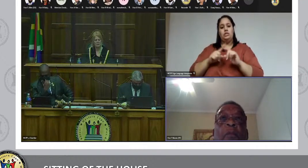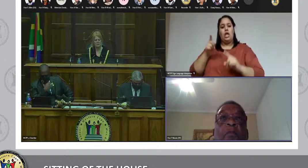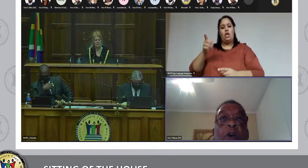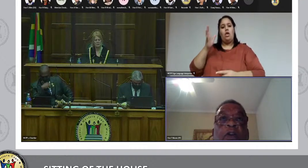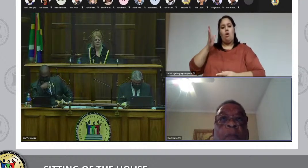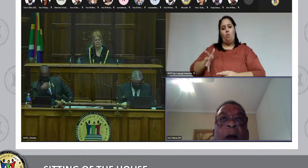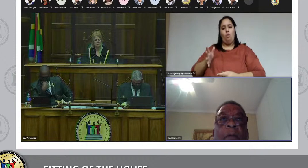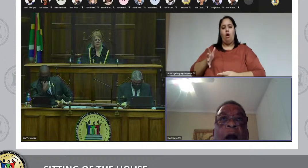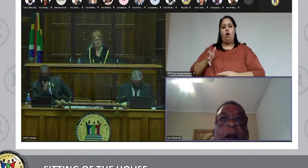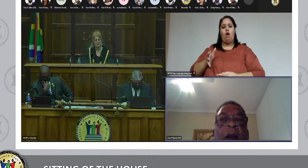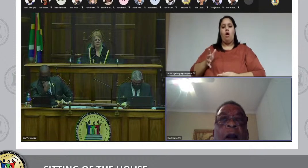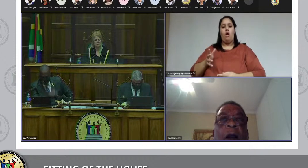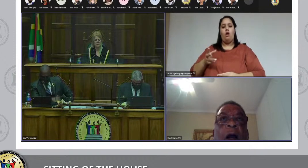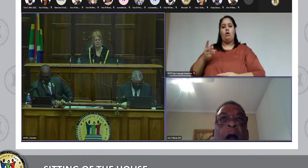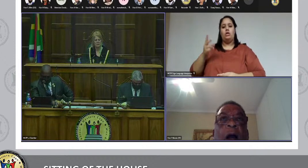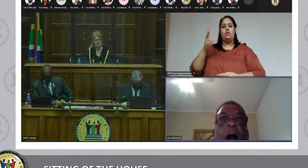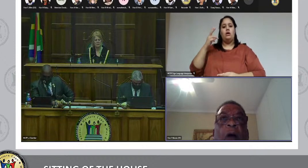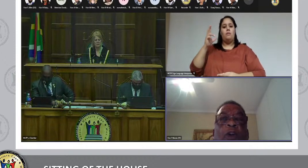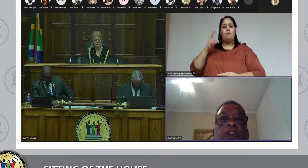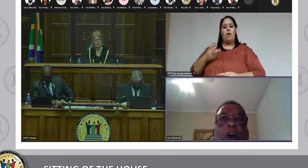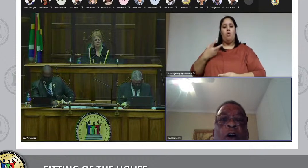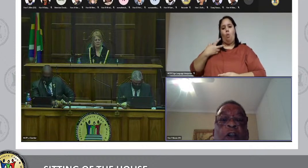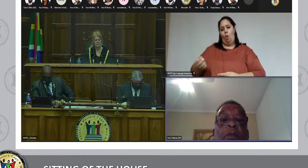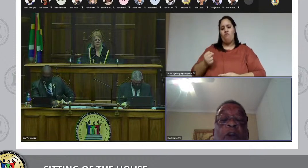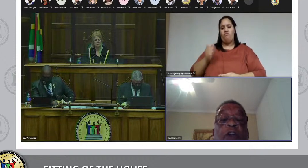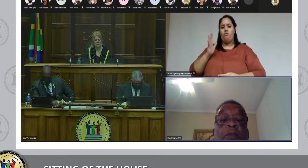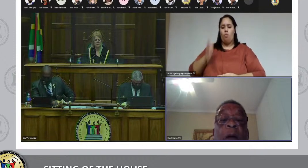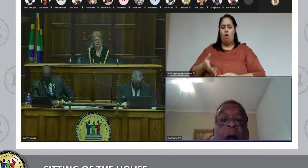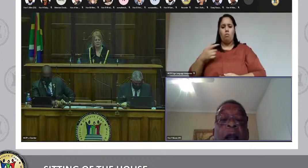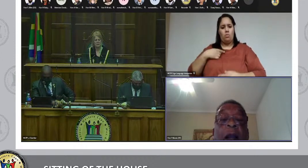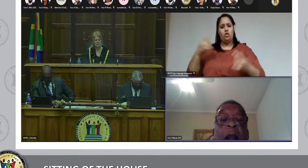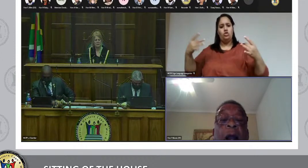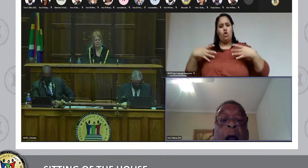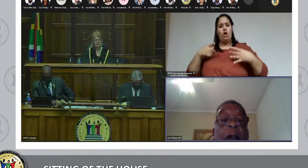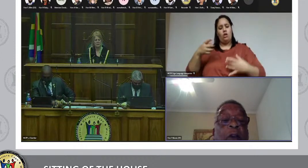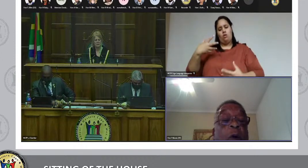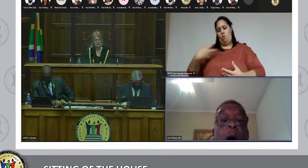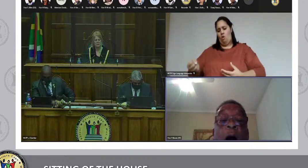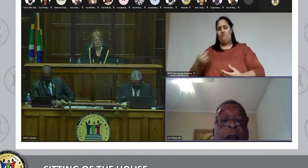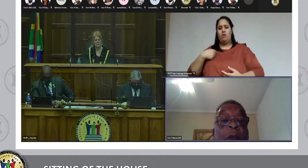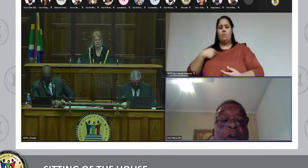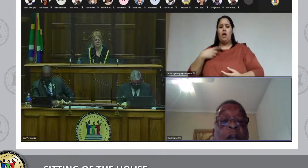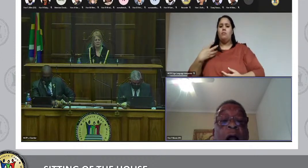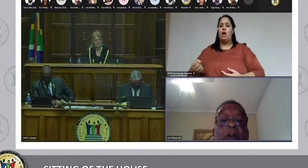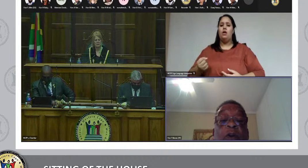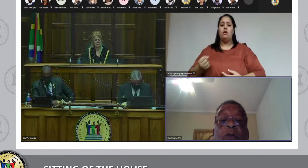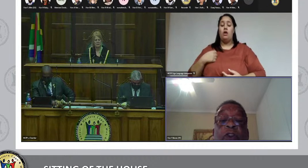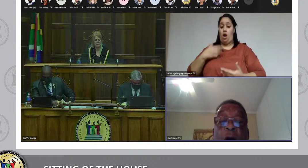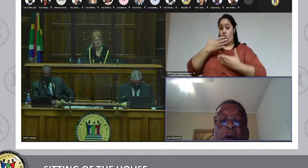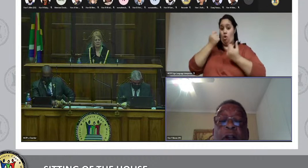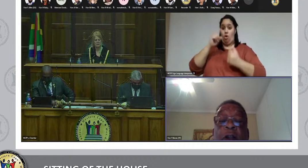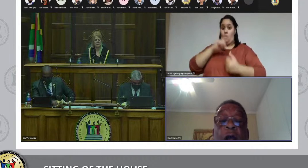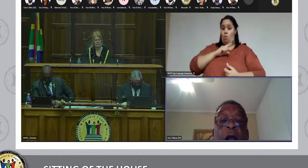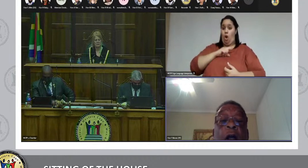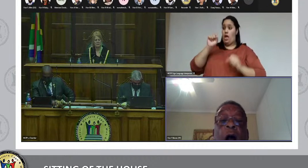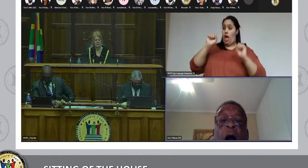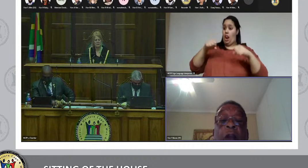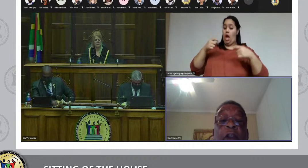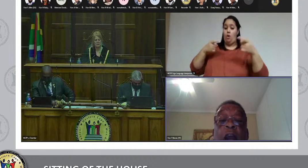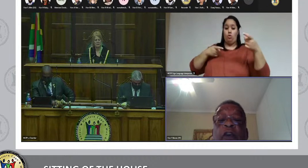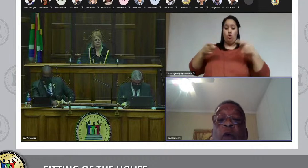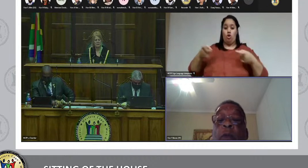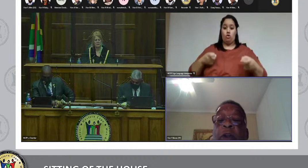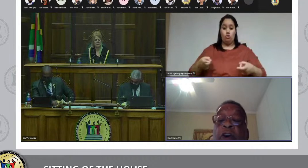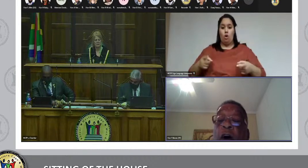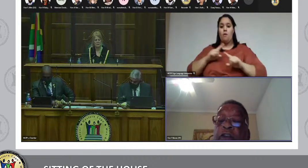now mute my mic. I was shocked. He muted my mic. I don't know why he was allowed to control it.